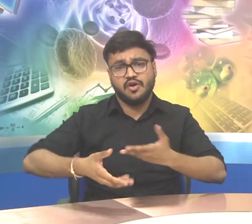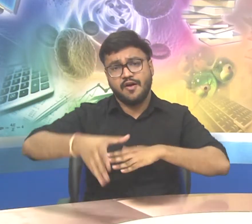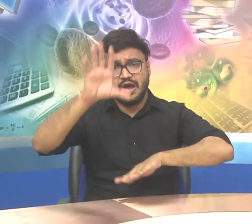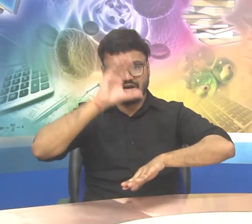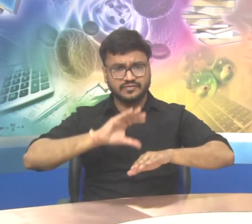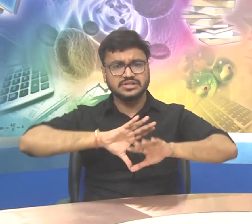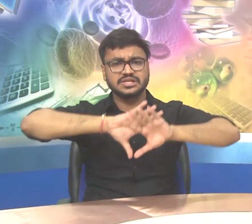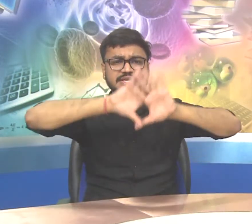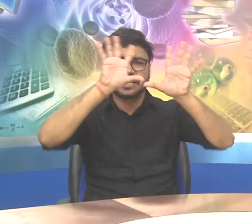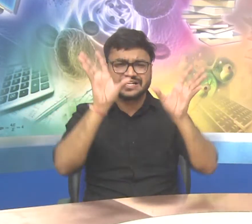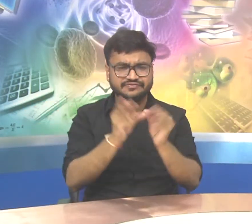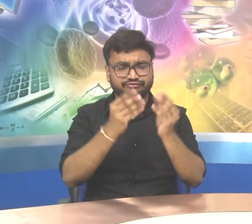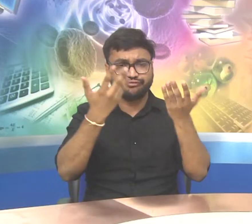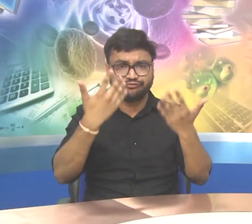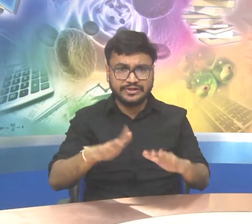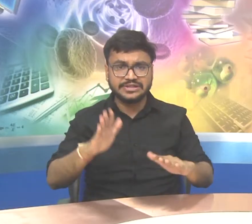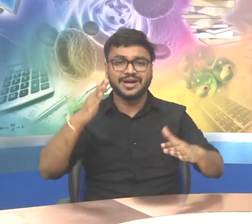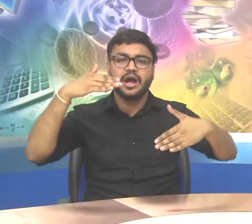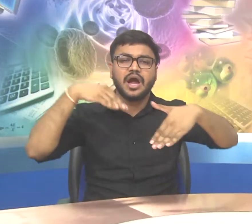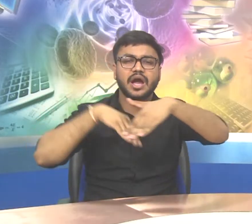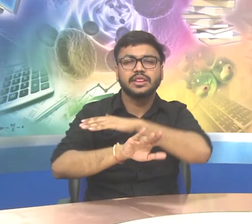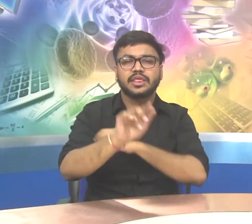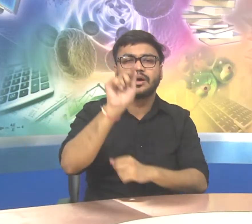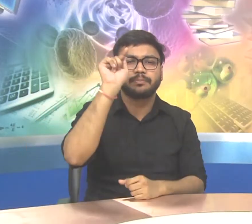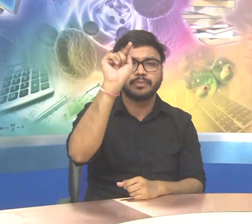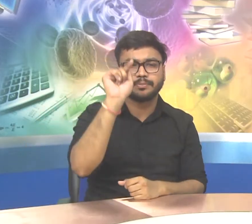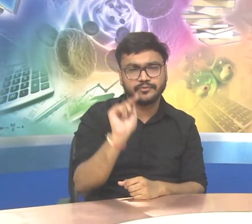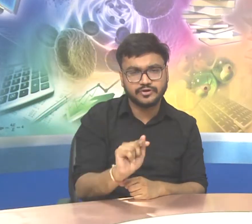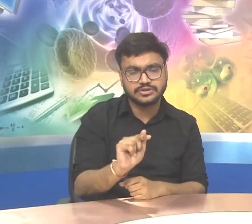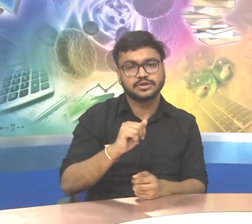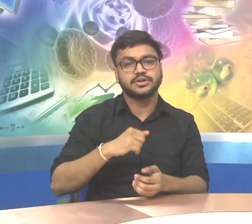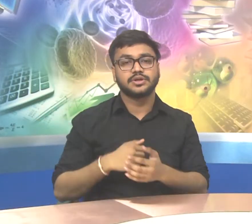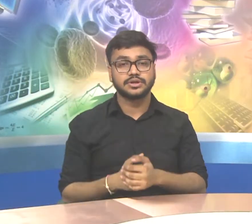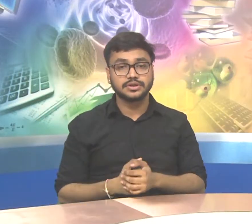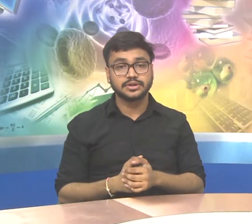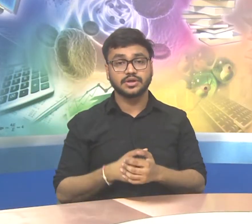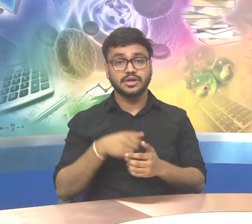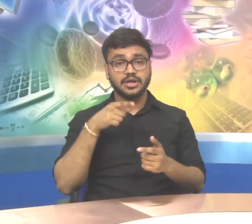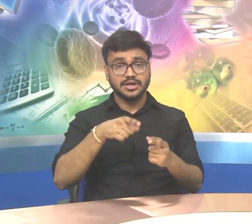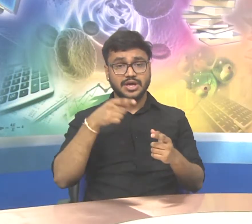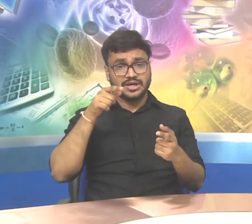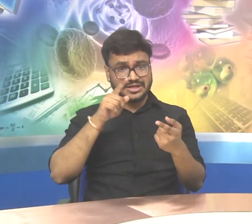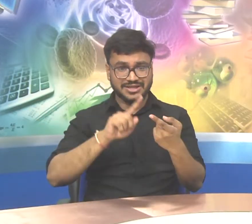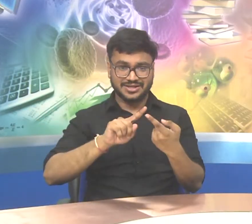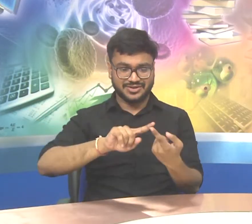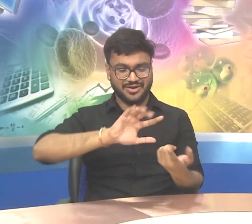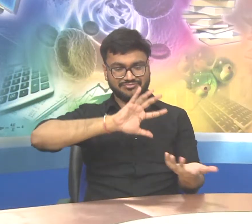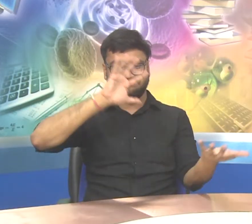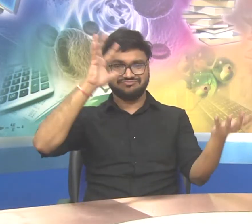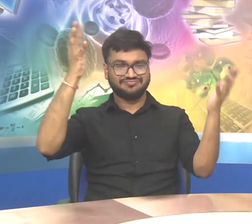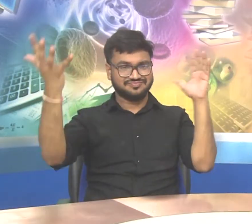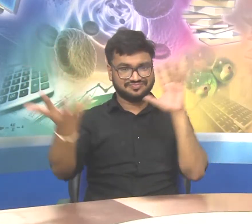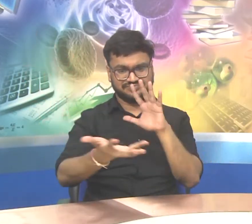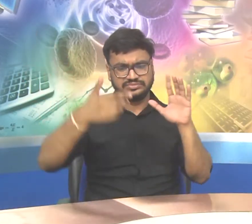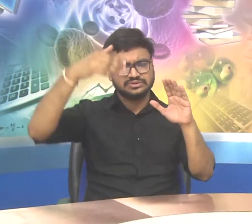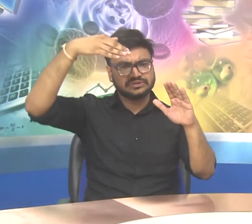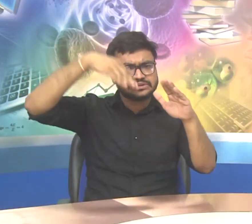After studying this part, we will able to know some points. First is, we